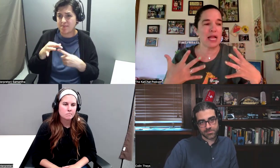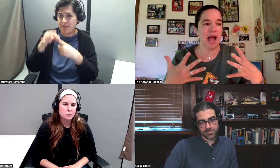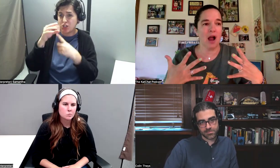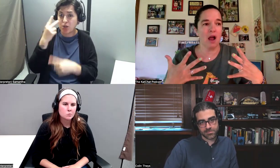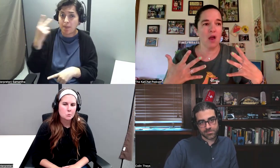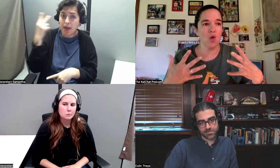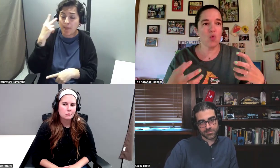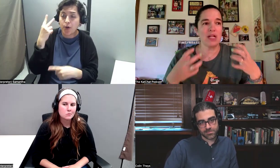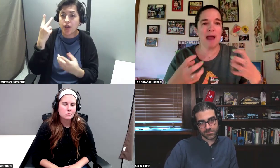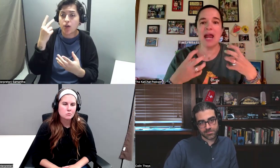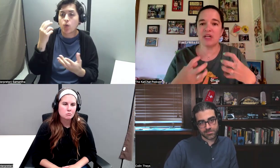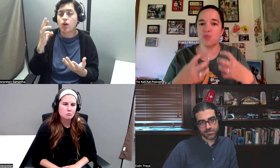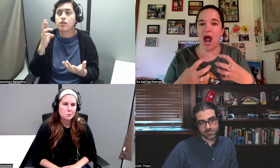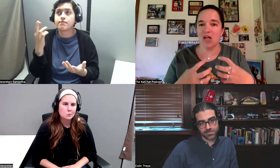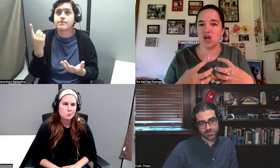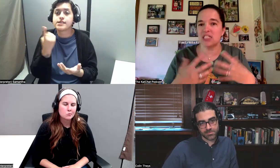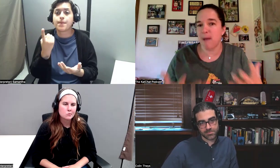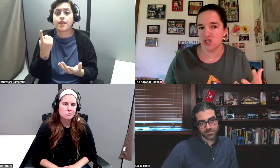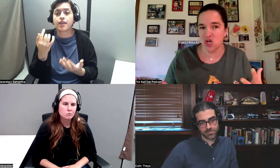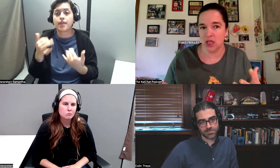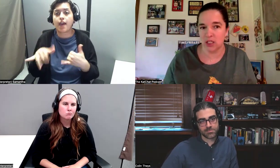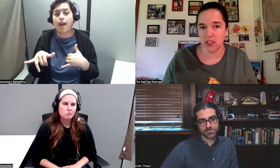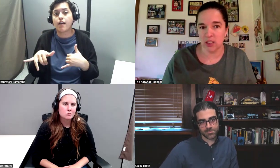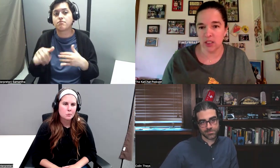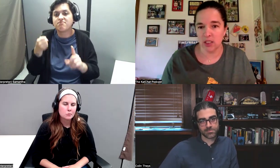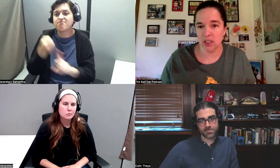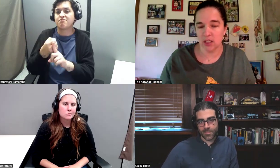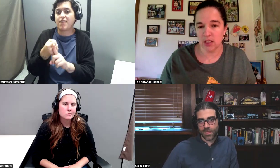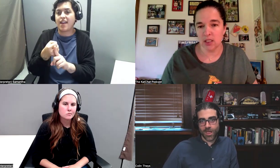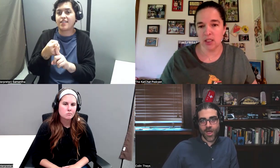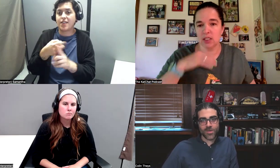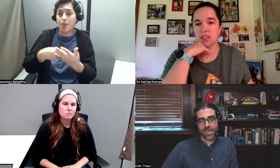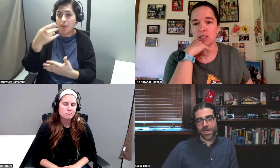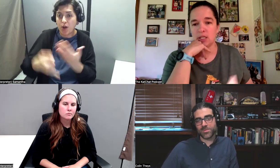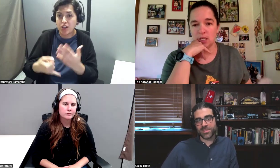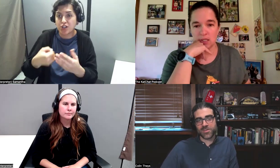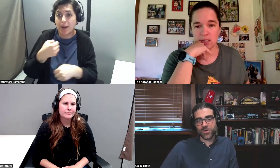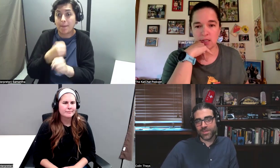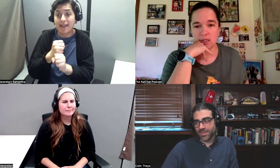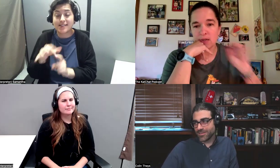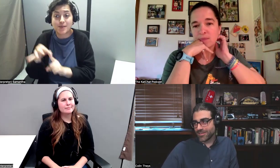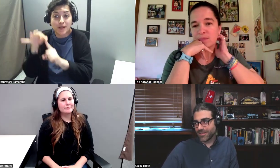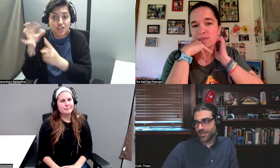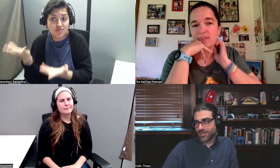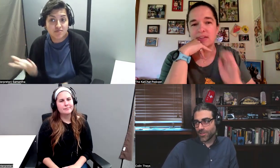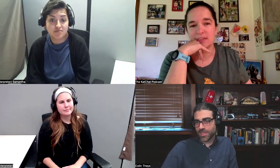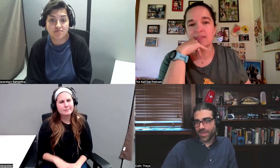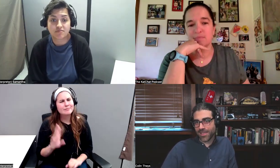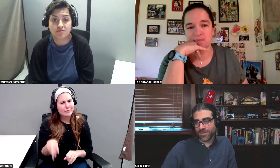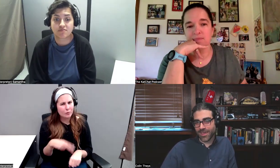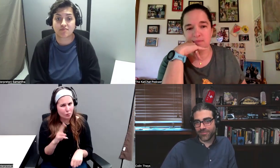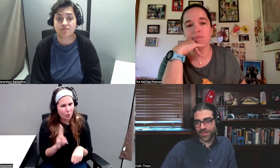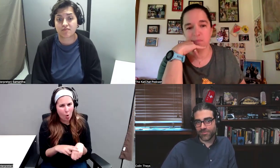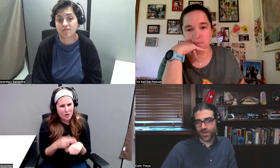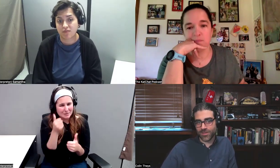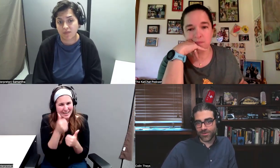that really made the project better? Oh yeah. I mean, with every movie, looking back,